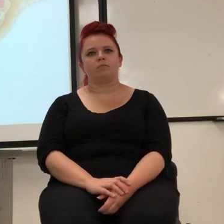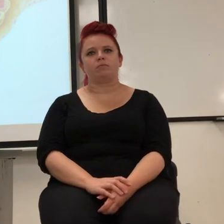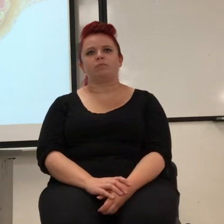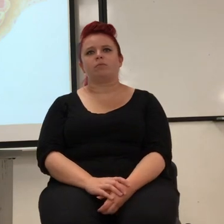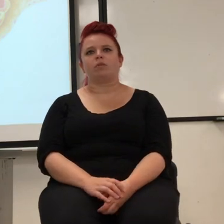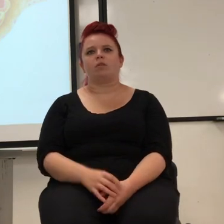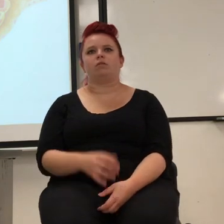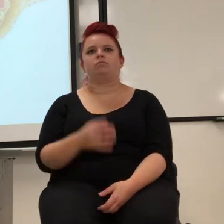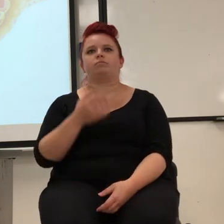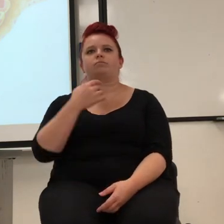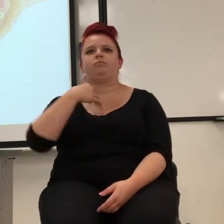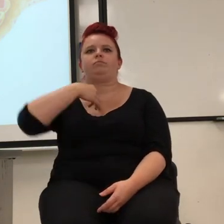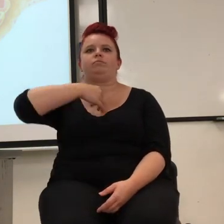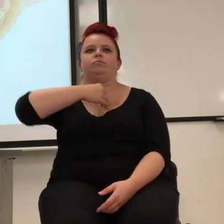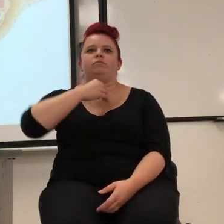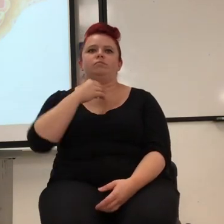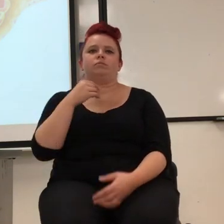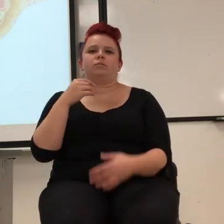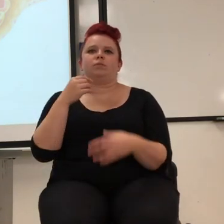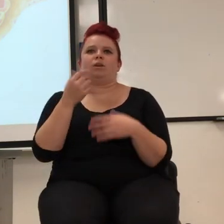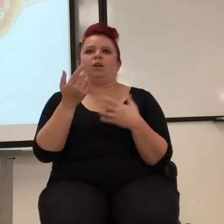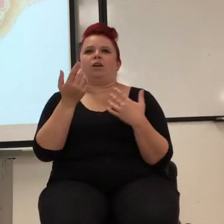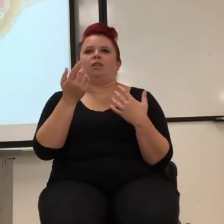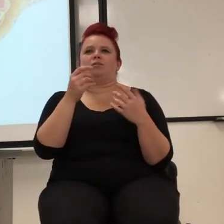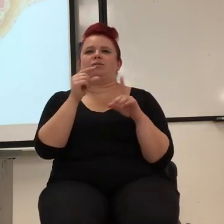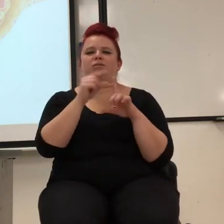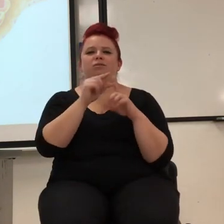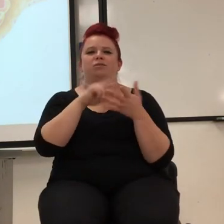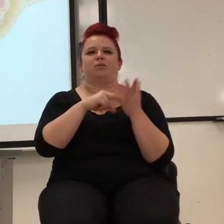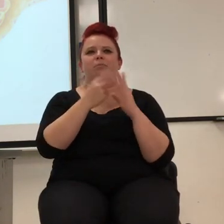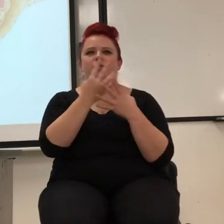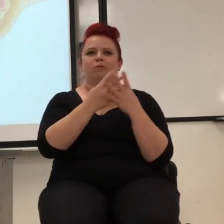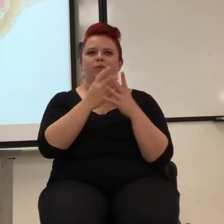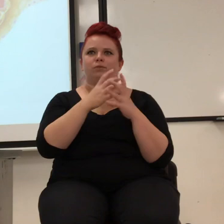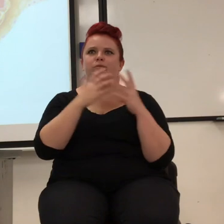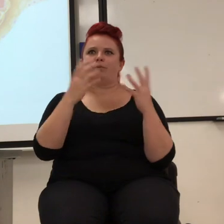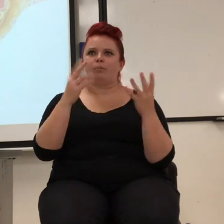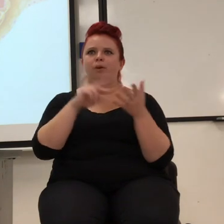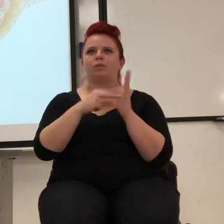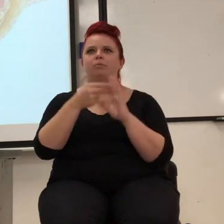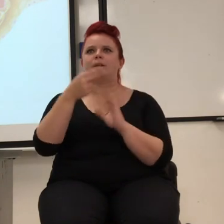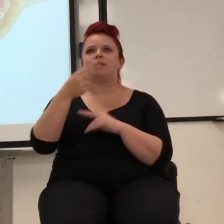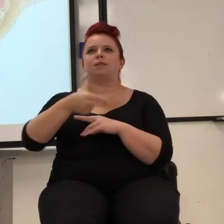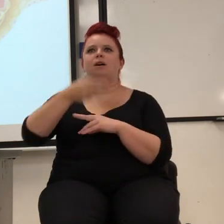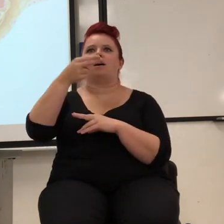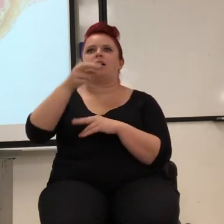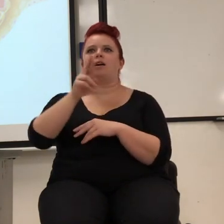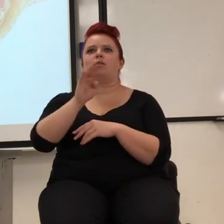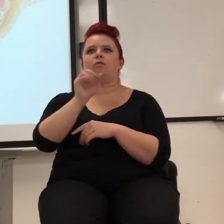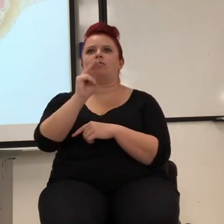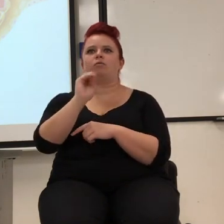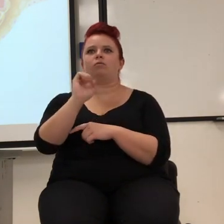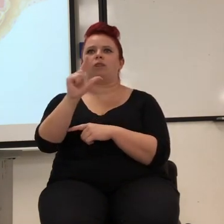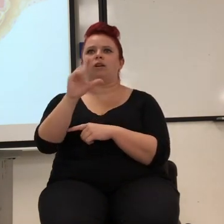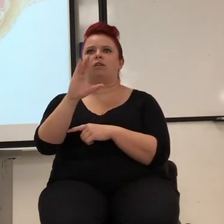There's a term for that, filter so much, called high renal clearance.